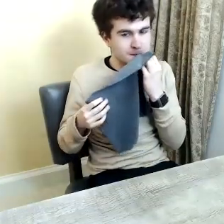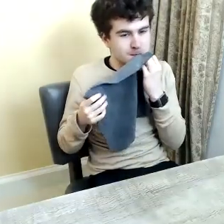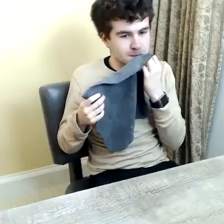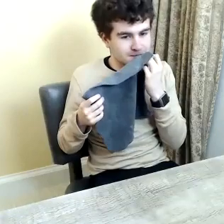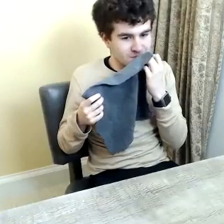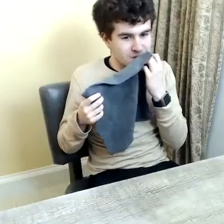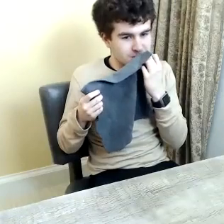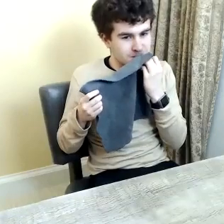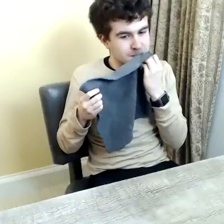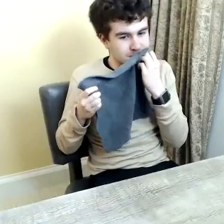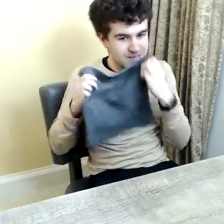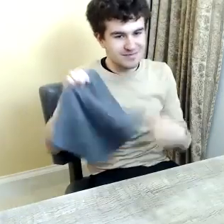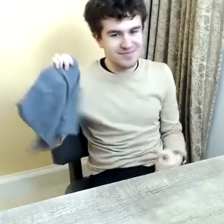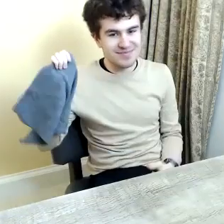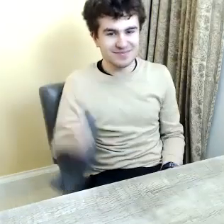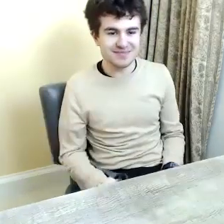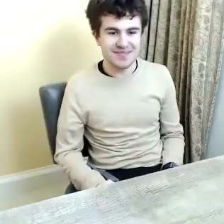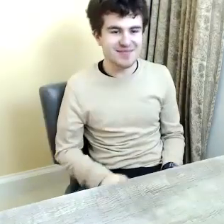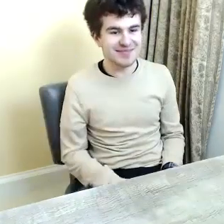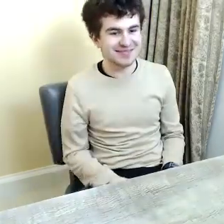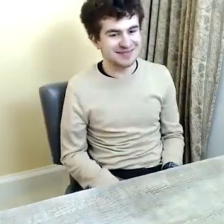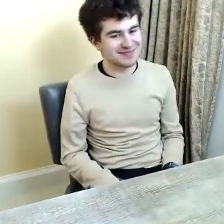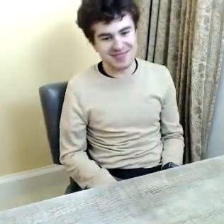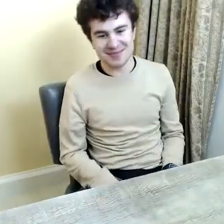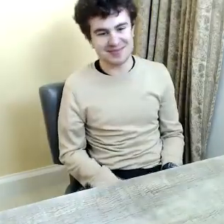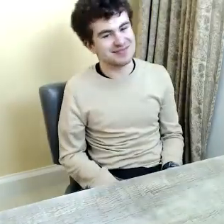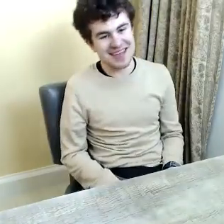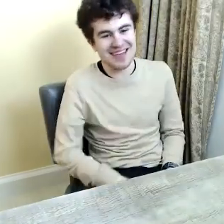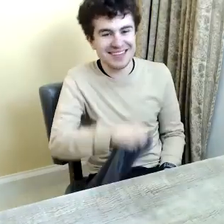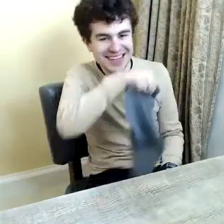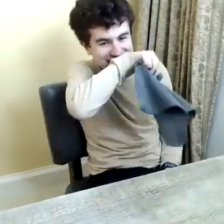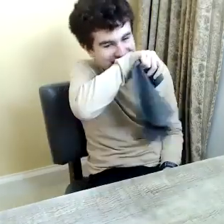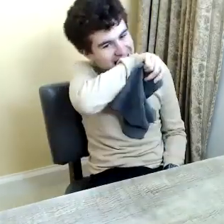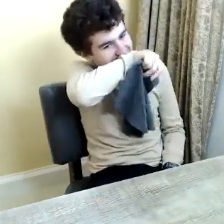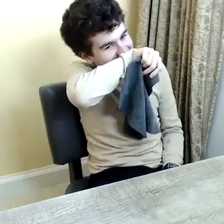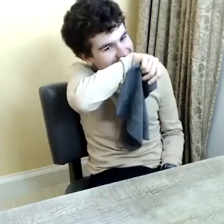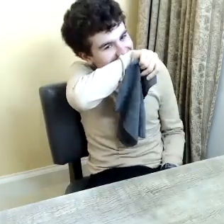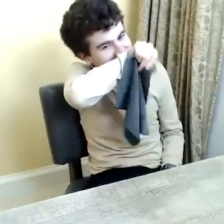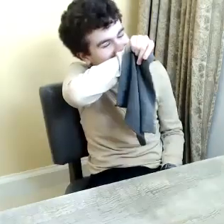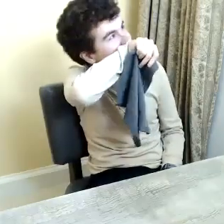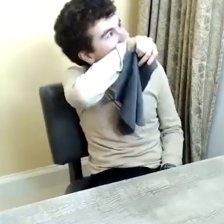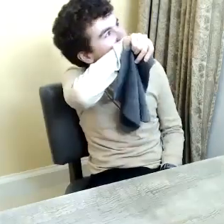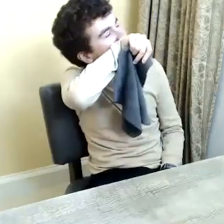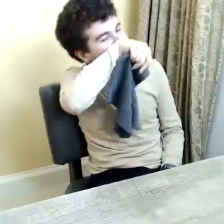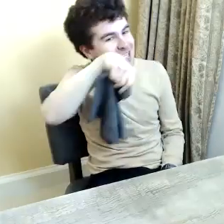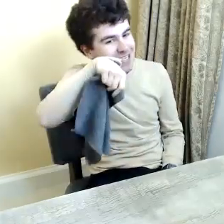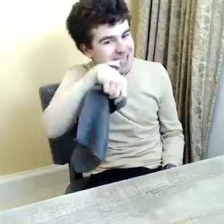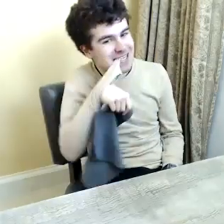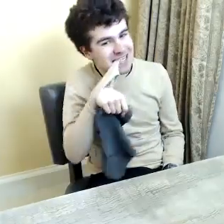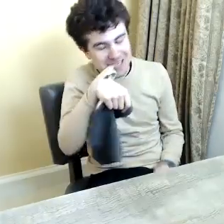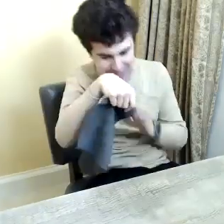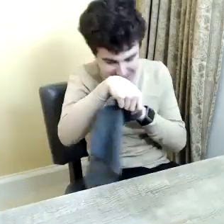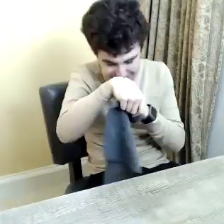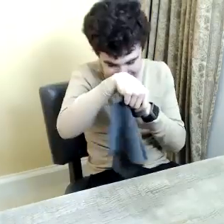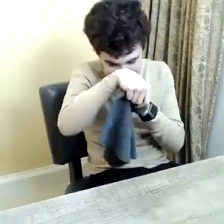building. To say my successes in inclusive education are a source of great pride would be an understatement, but I will say that as I have